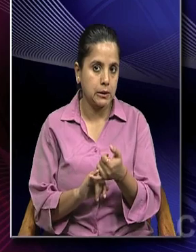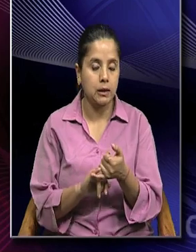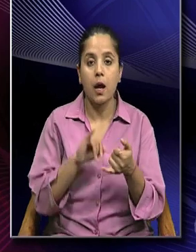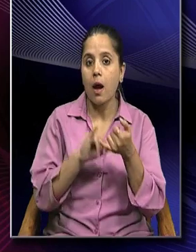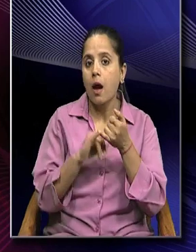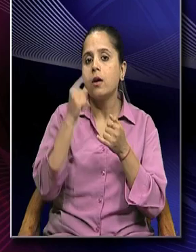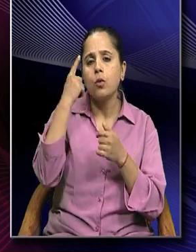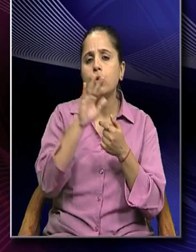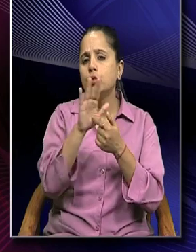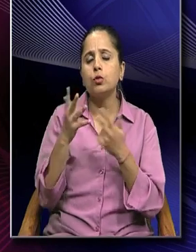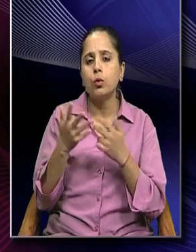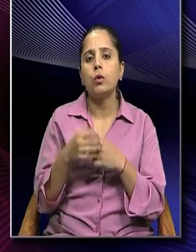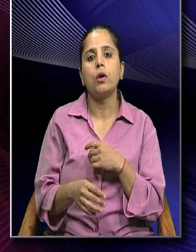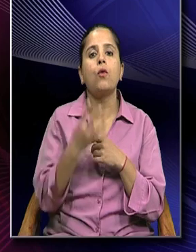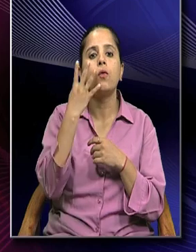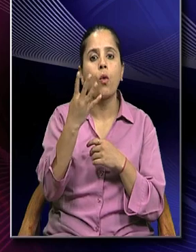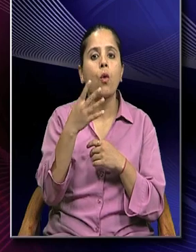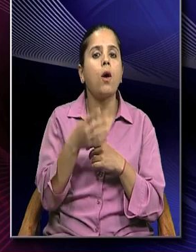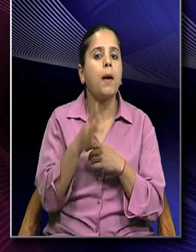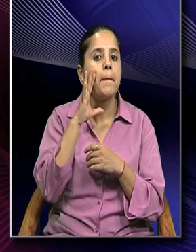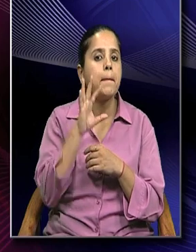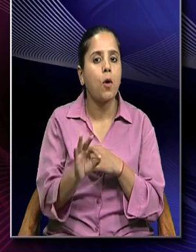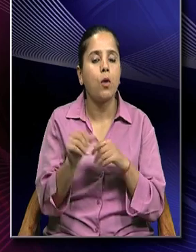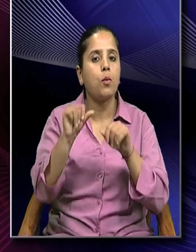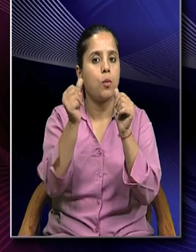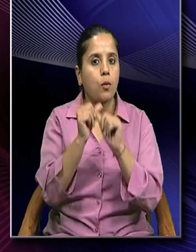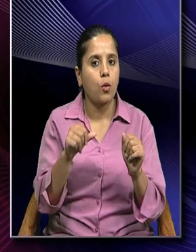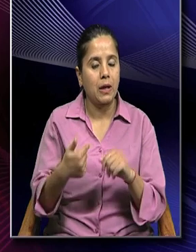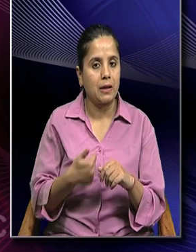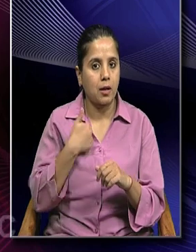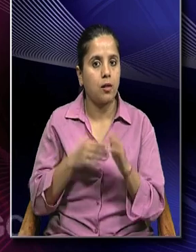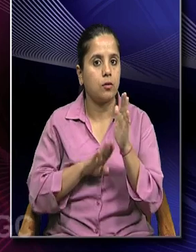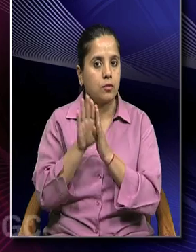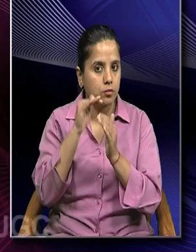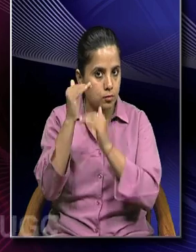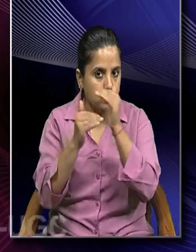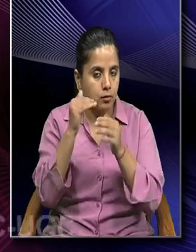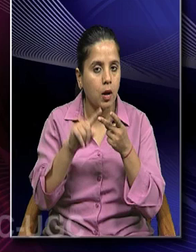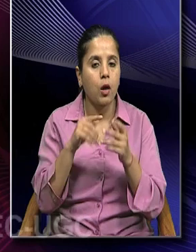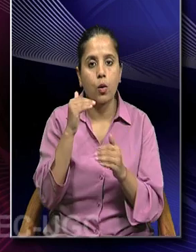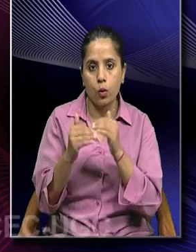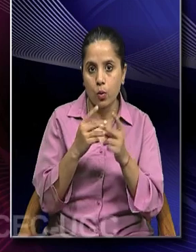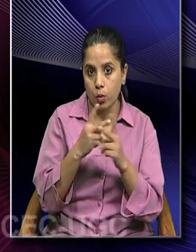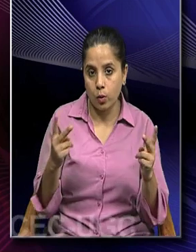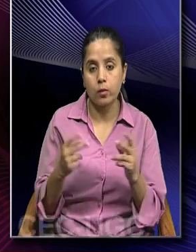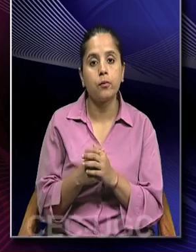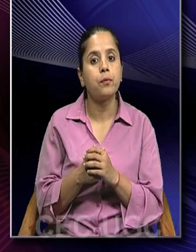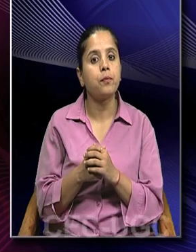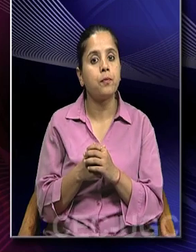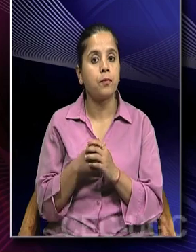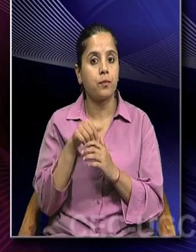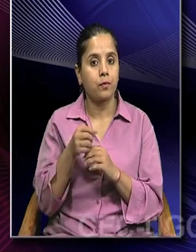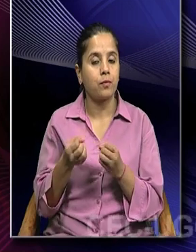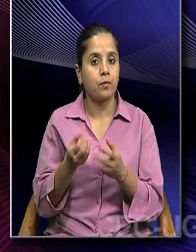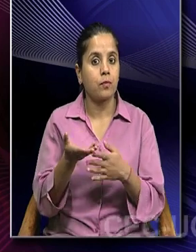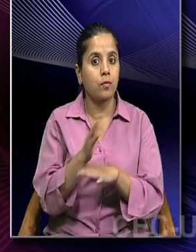is representing the 4 important models of self development and growth, starting from